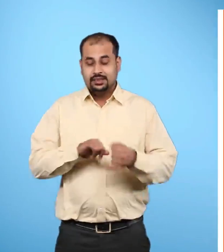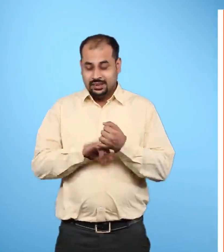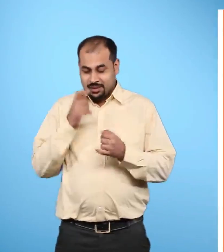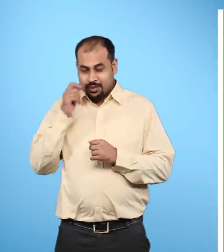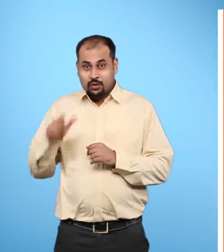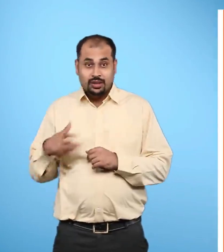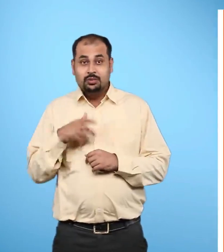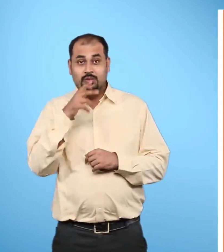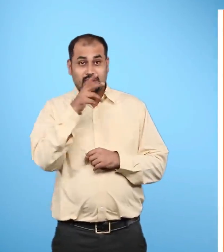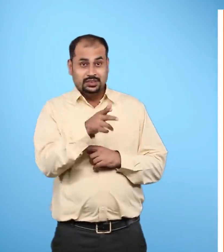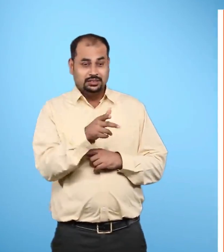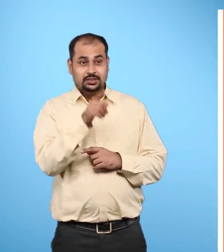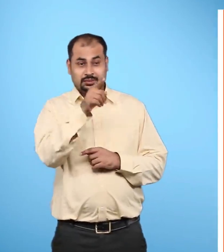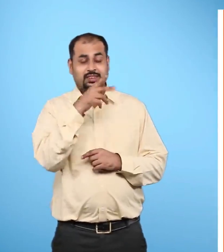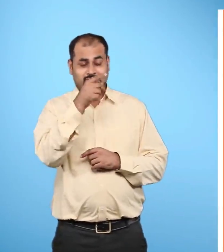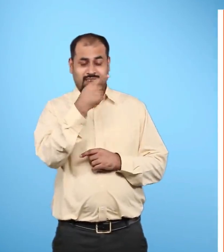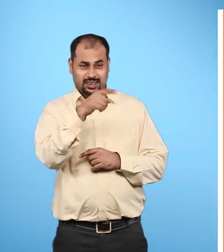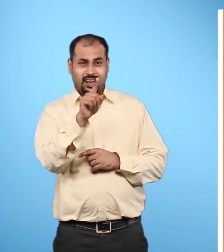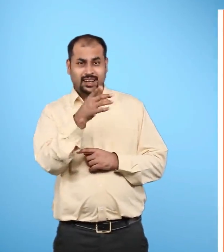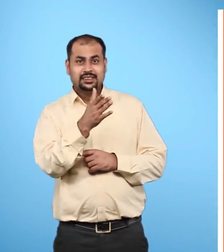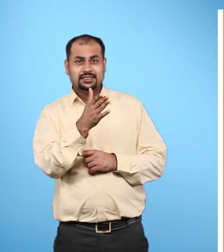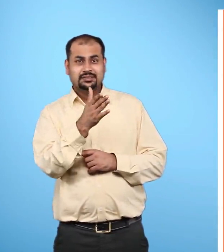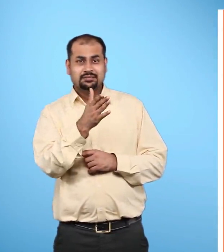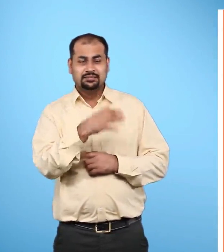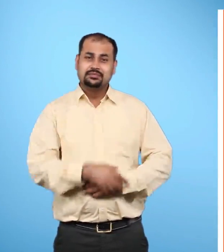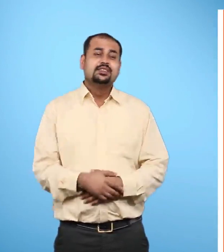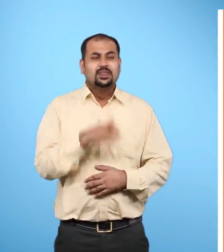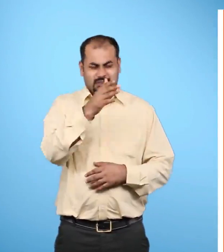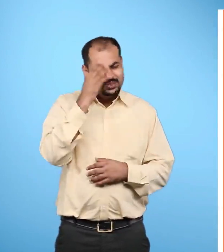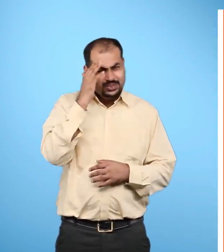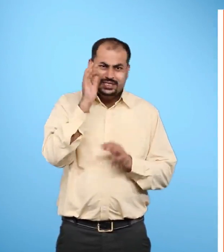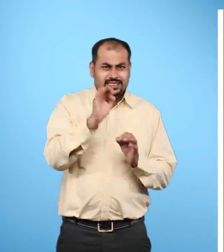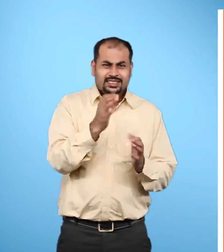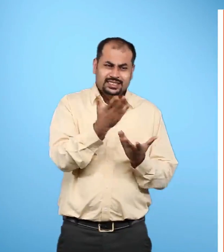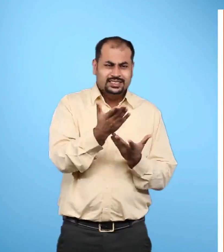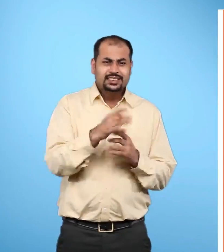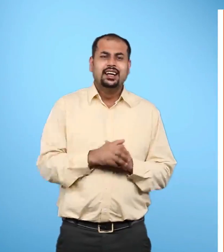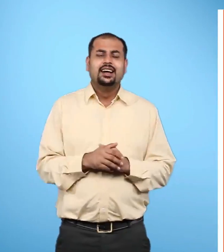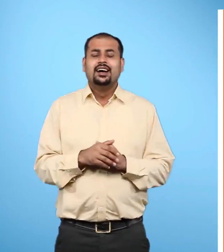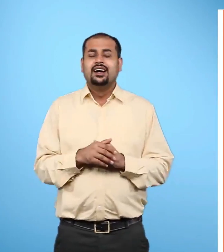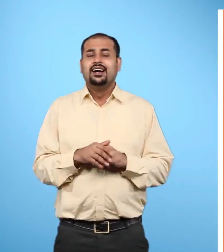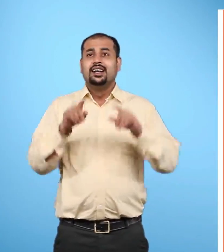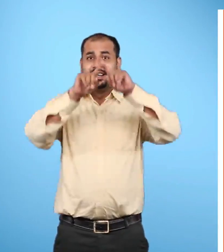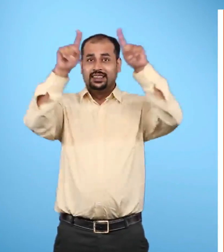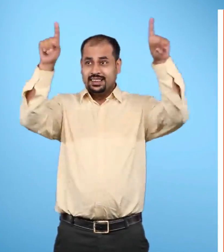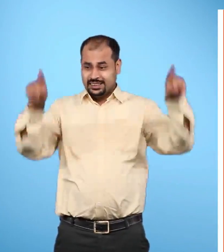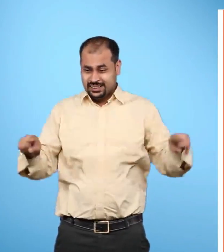Sadiq says, "Yes, you are right. And you know what? You can